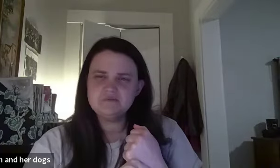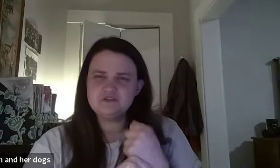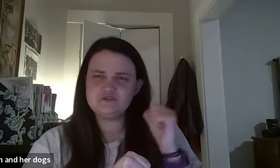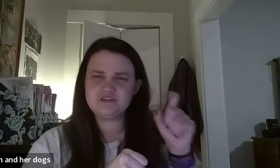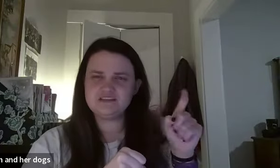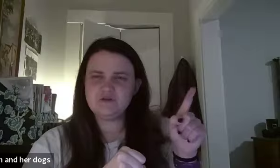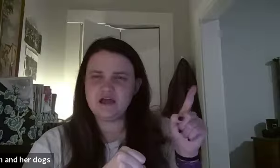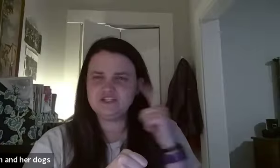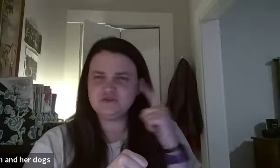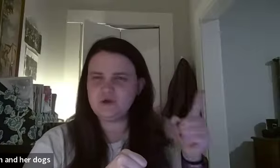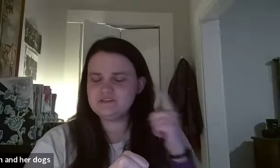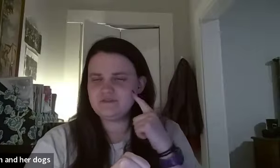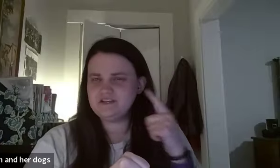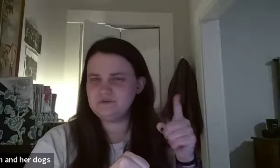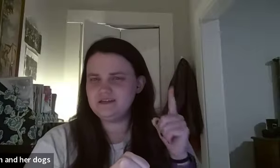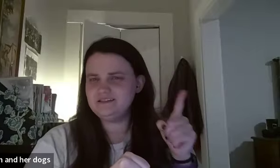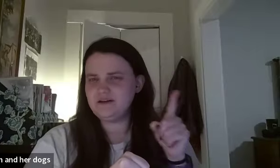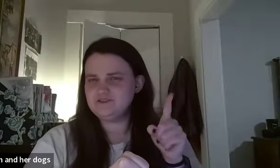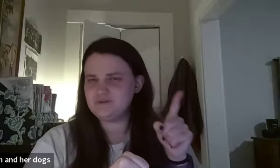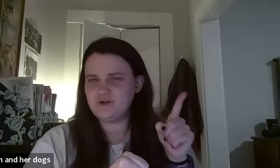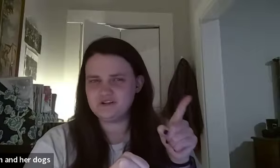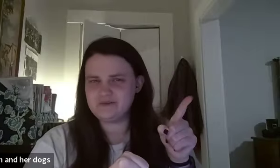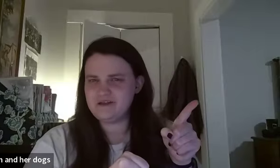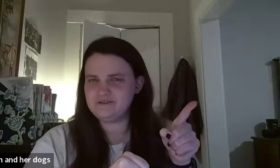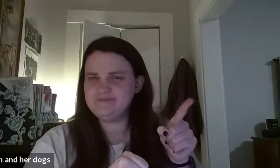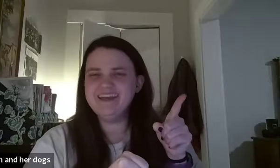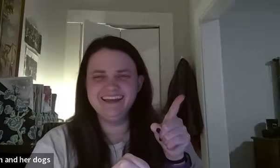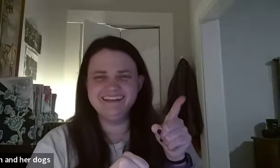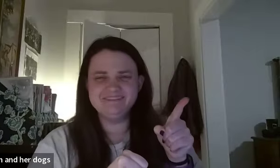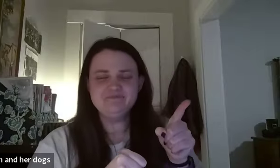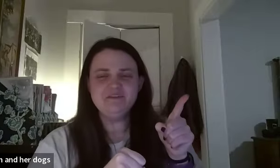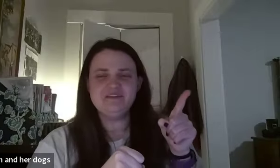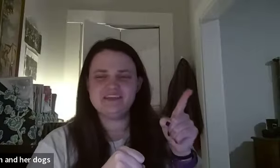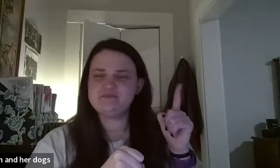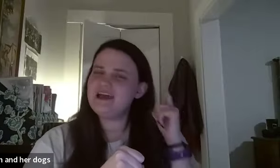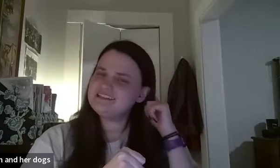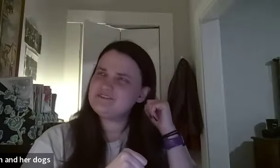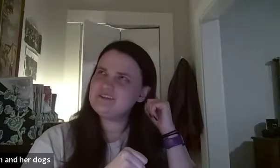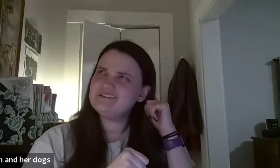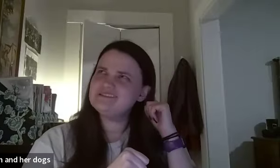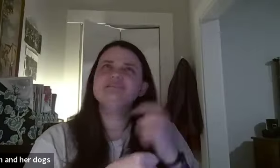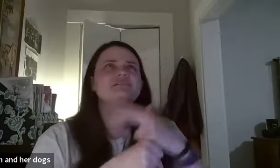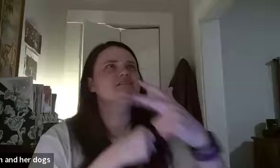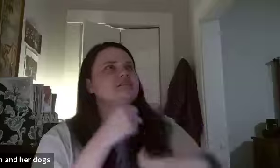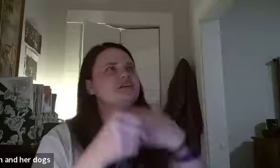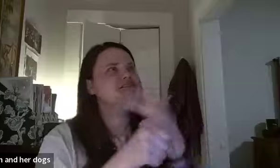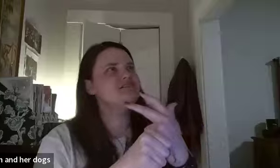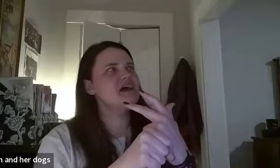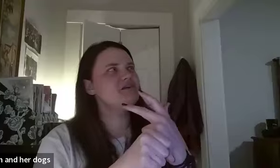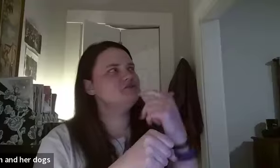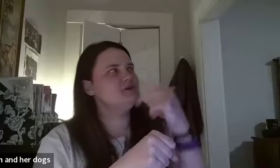sometimes those are signs where I just don't notice if I do it until after someone calls me out on it. That's why I had to sit there and think, I was like, have I done that or do I